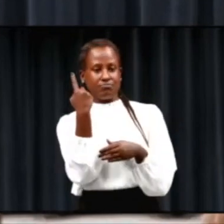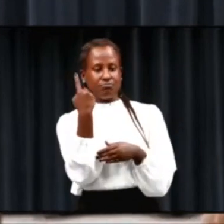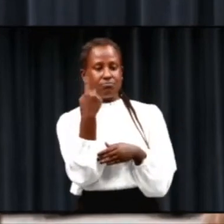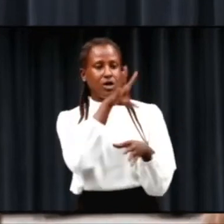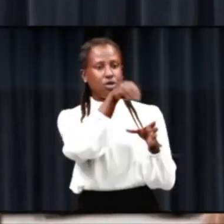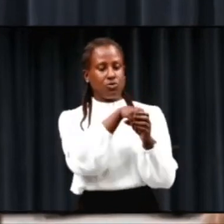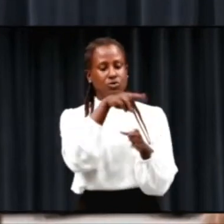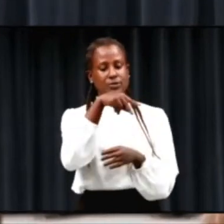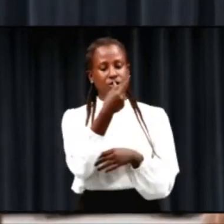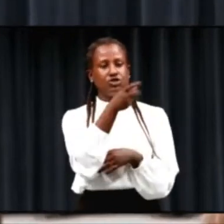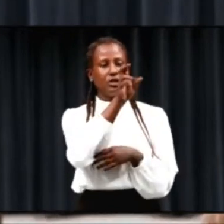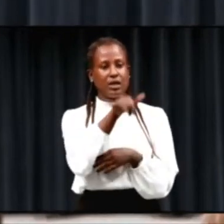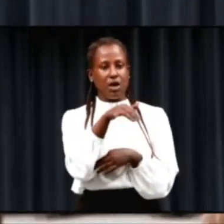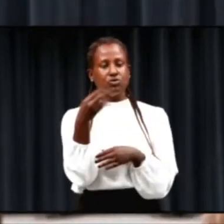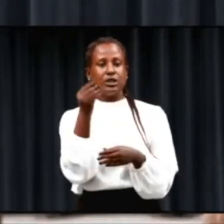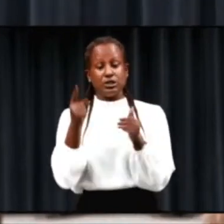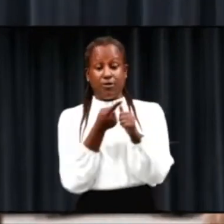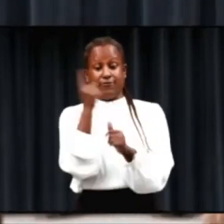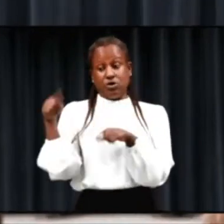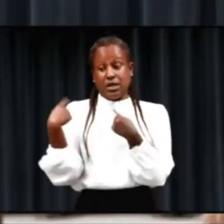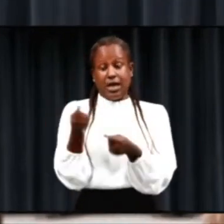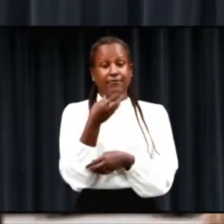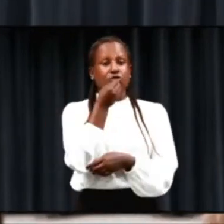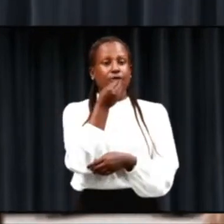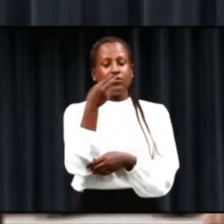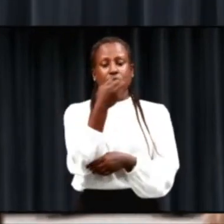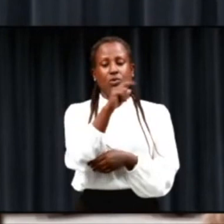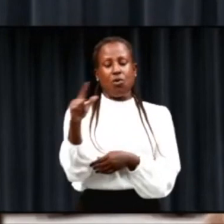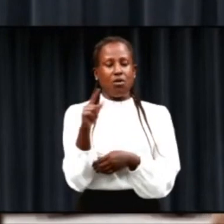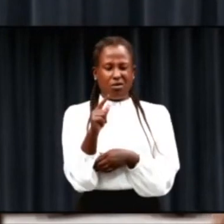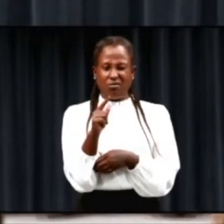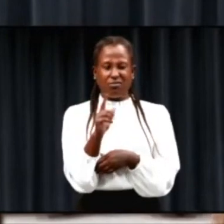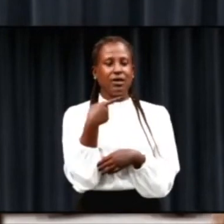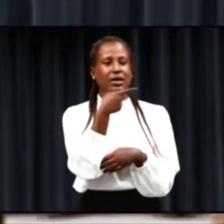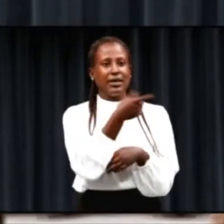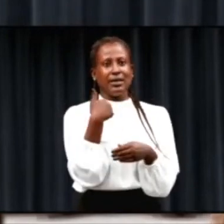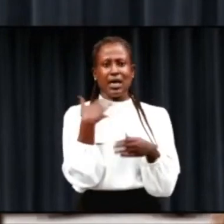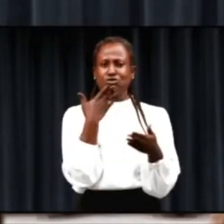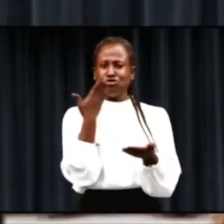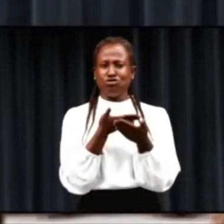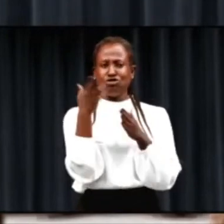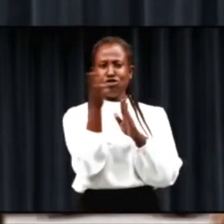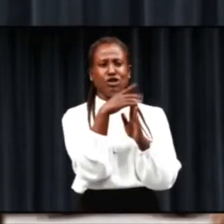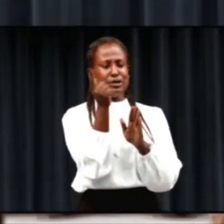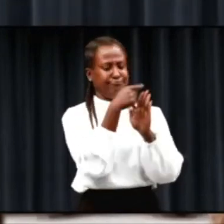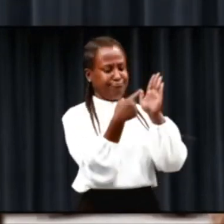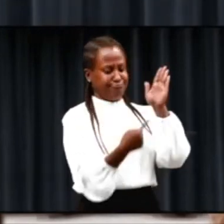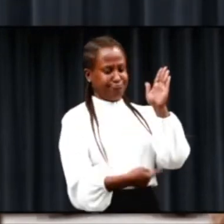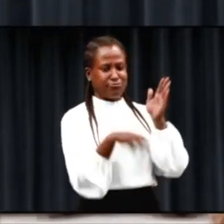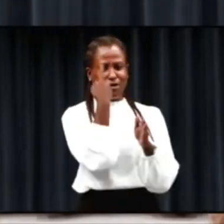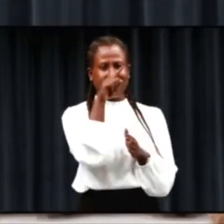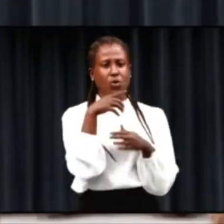County's very first food hall. But even beyond his comprehensive record of public service, Mr. Shapiro has